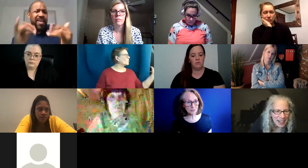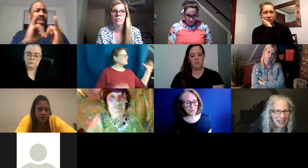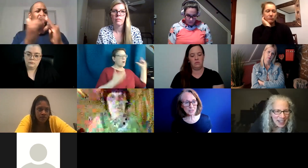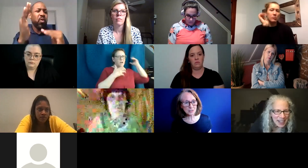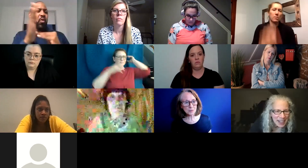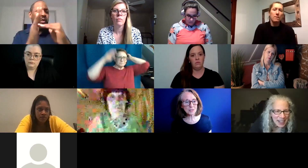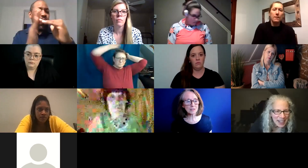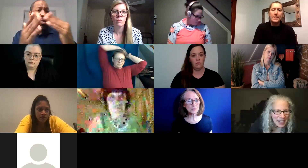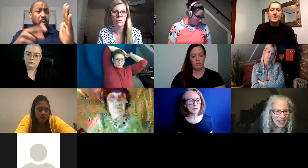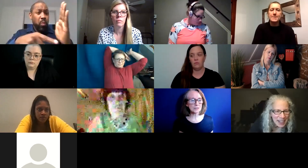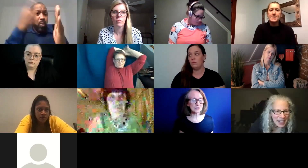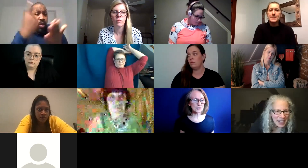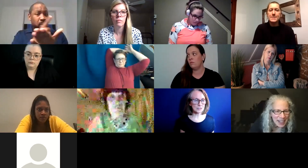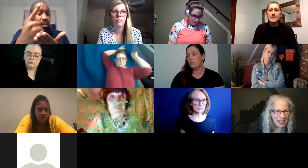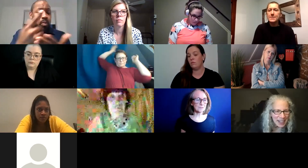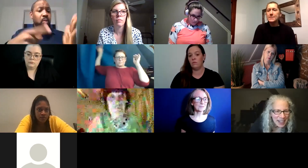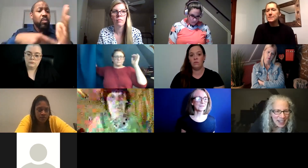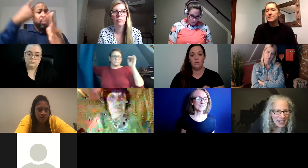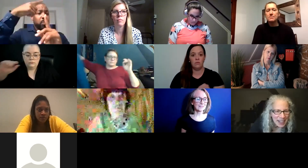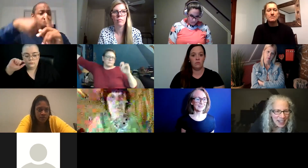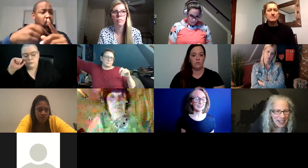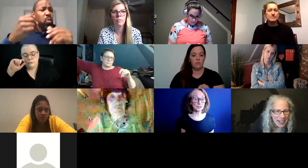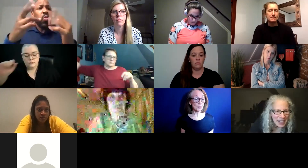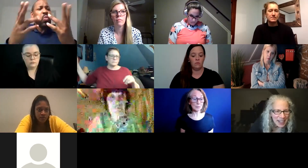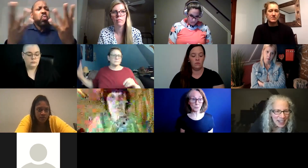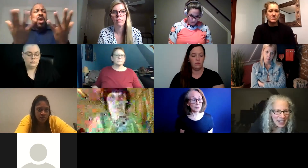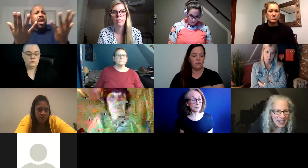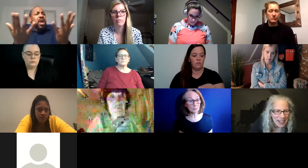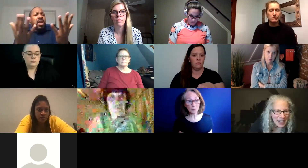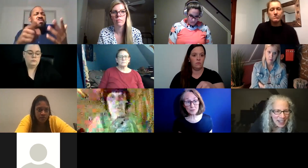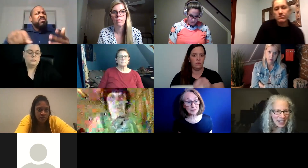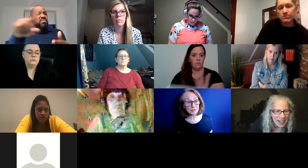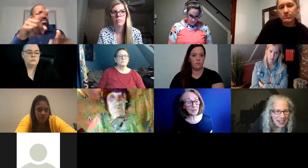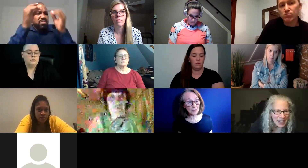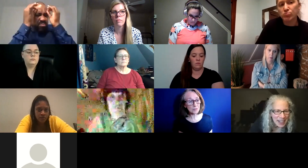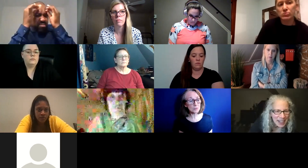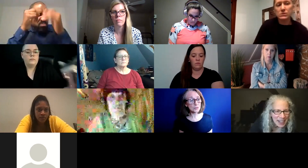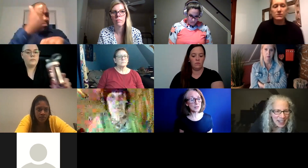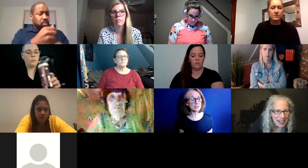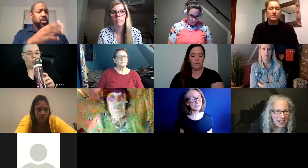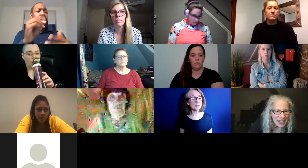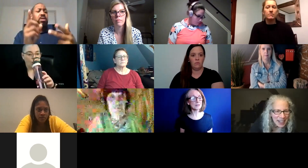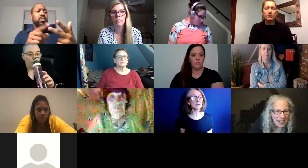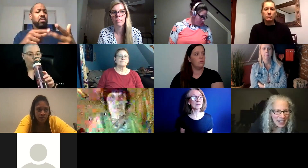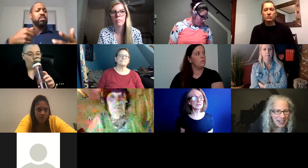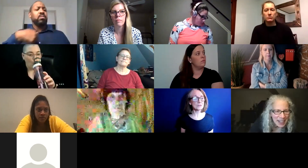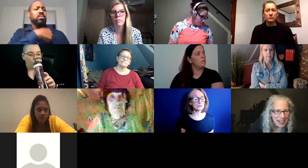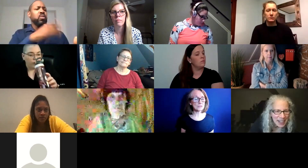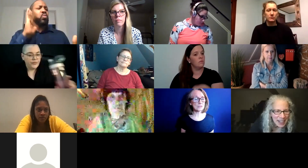the next meeting as well as an agenda. Do you want to meet weekly, monthly? How often would you like to meet? So those are the kinds of